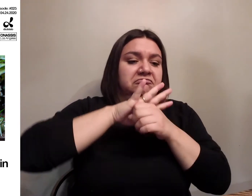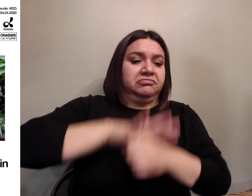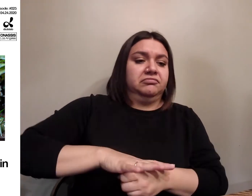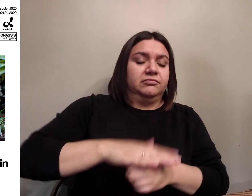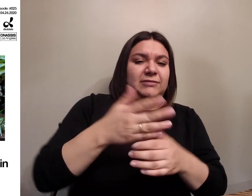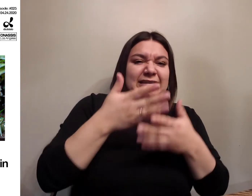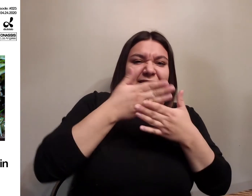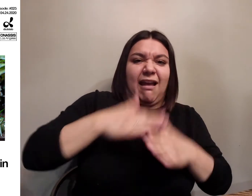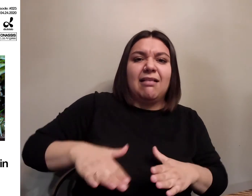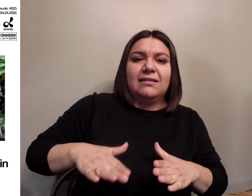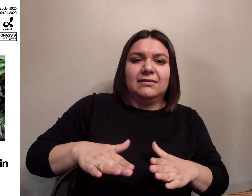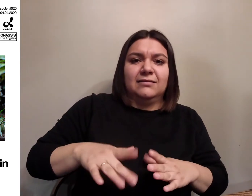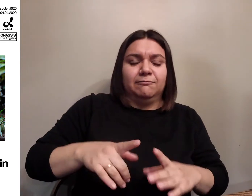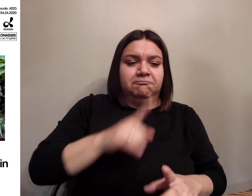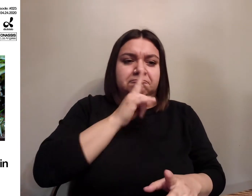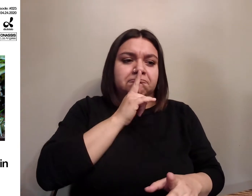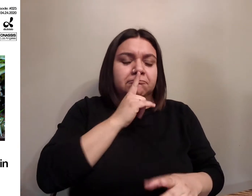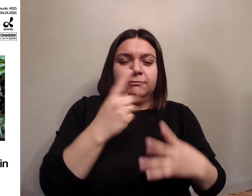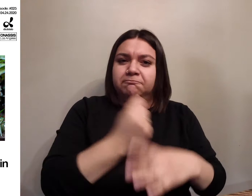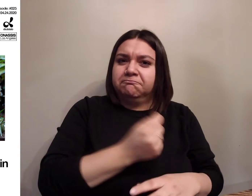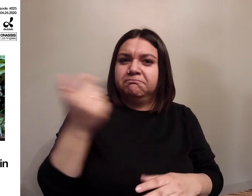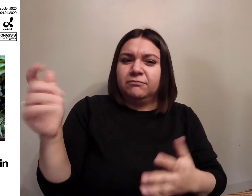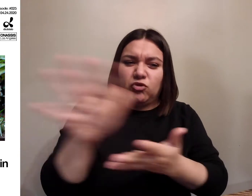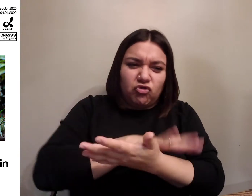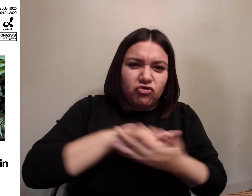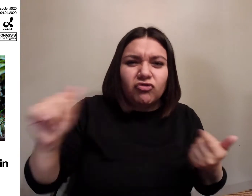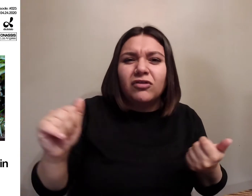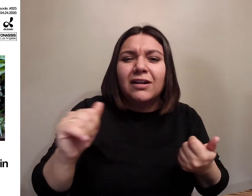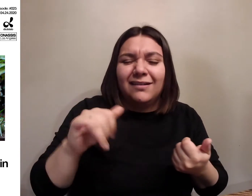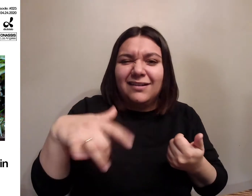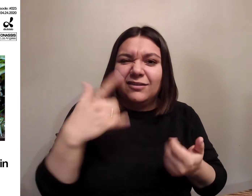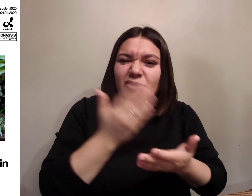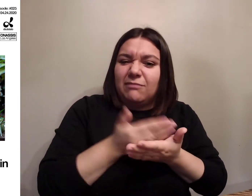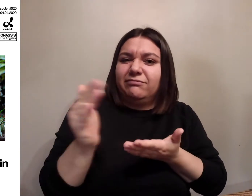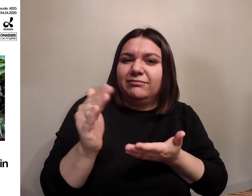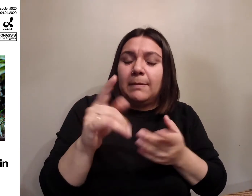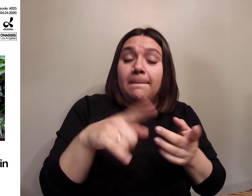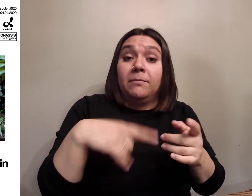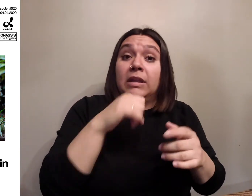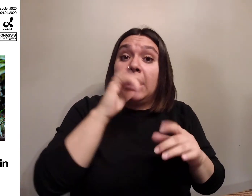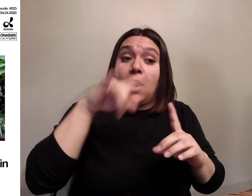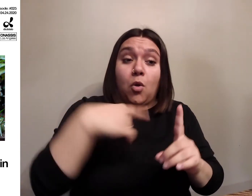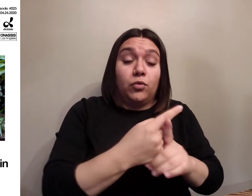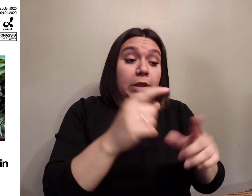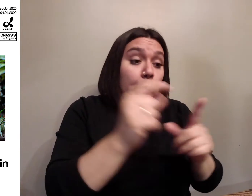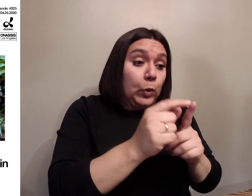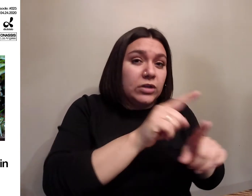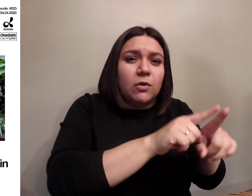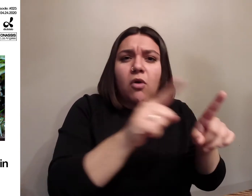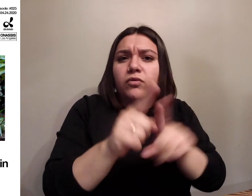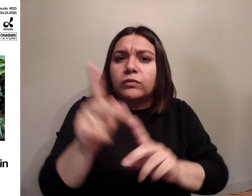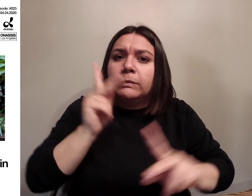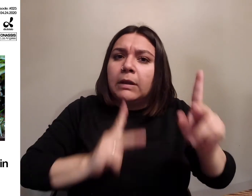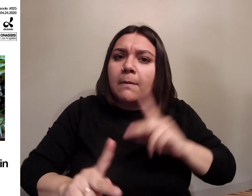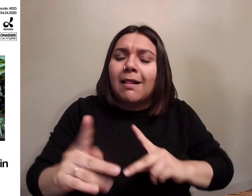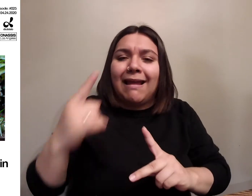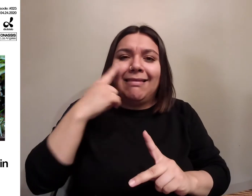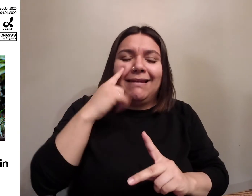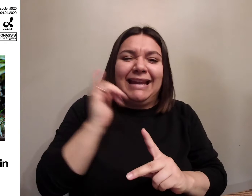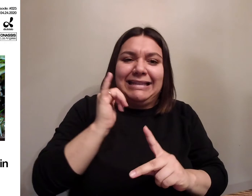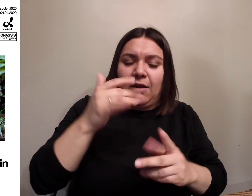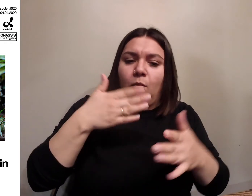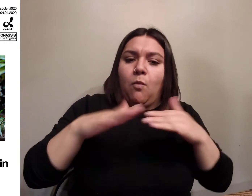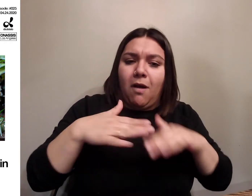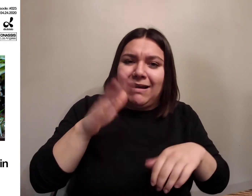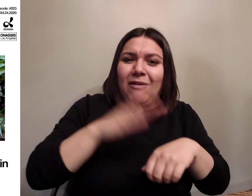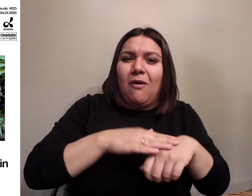are interested in the stories of people who have been silenced, pushed to the periphery, erased in a way, not